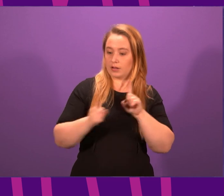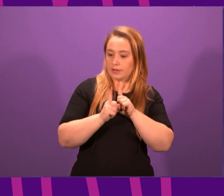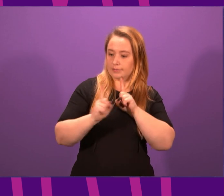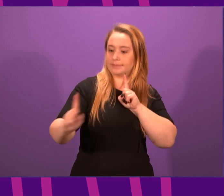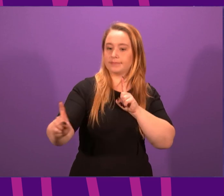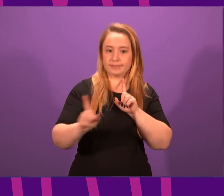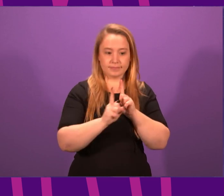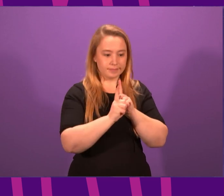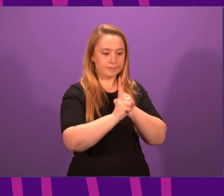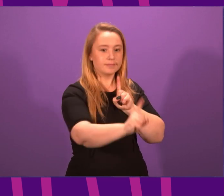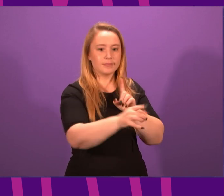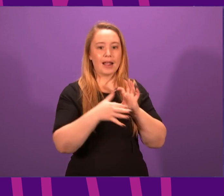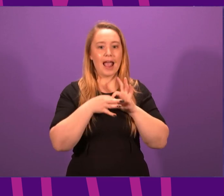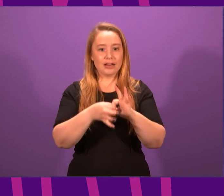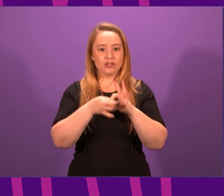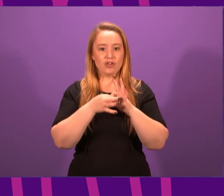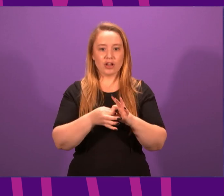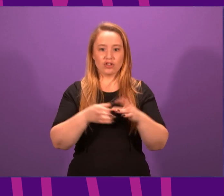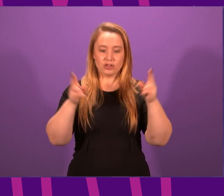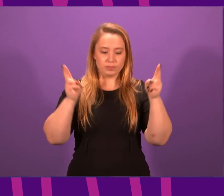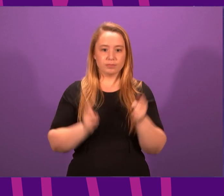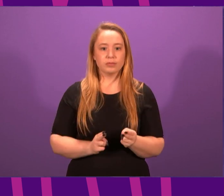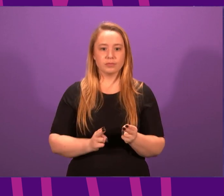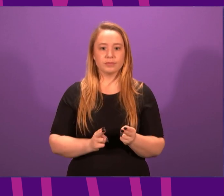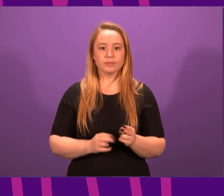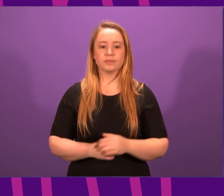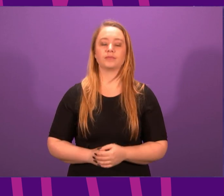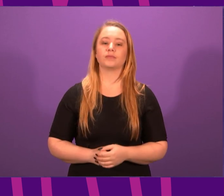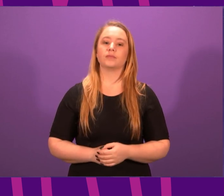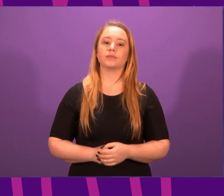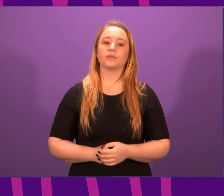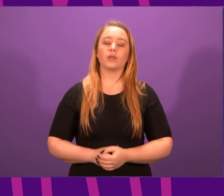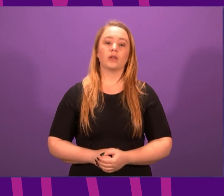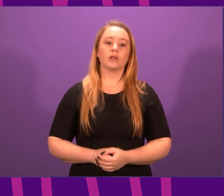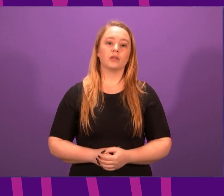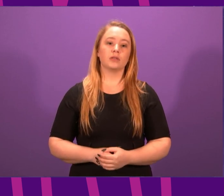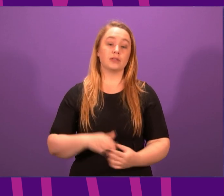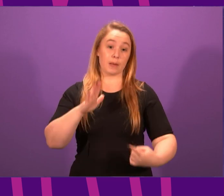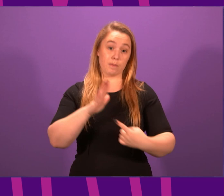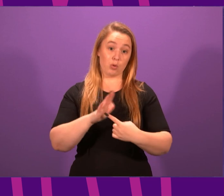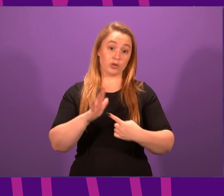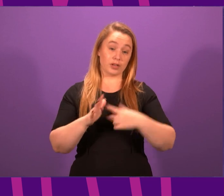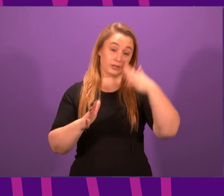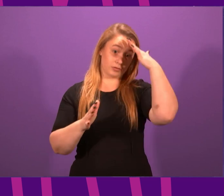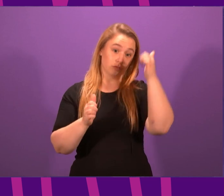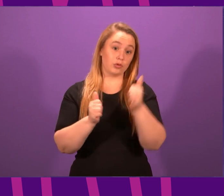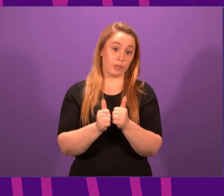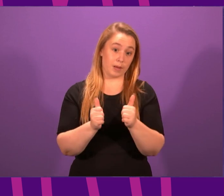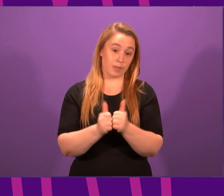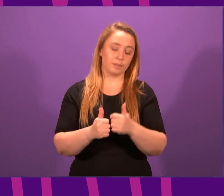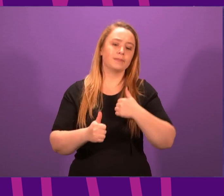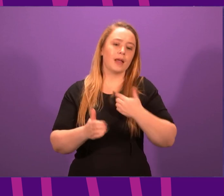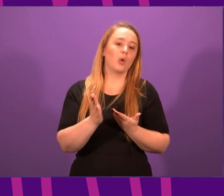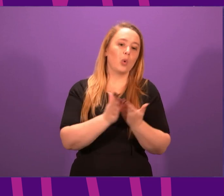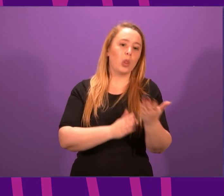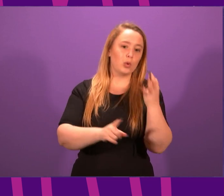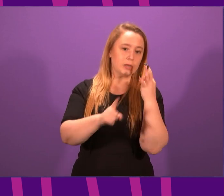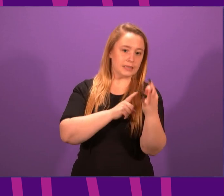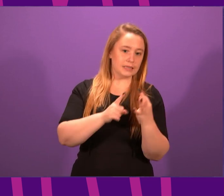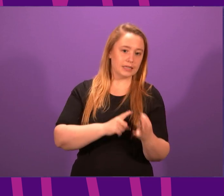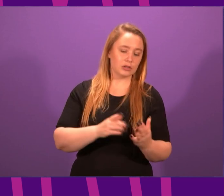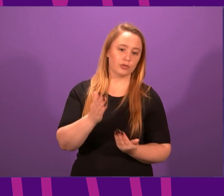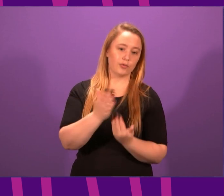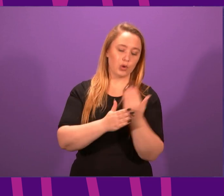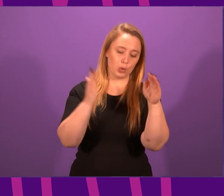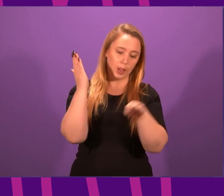each other as a result of the restrictions in place. It's important to bear in mind that as I run through some of the detail of the new